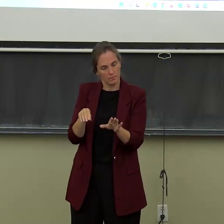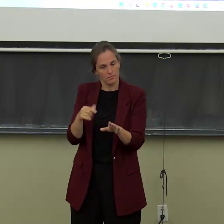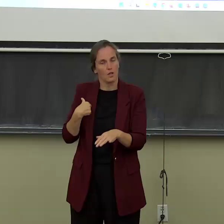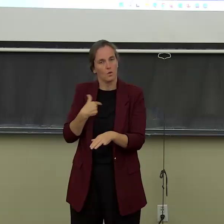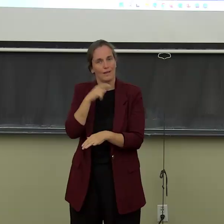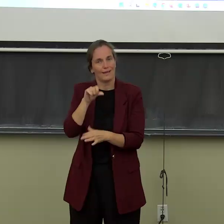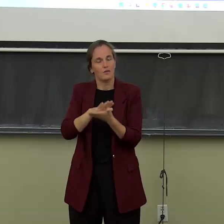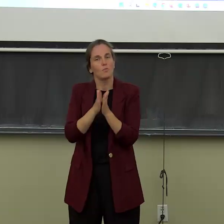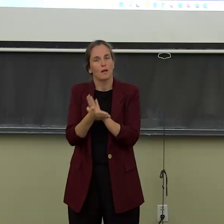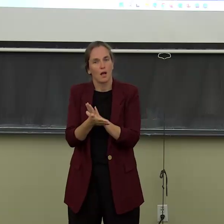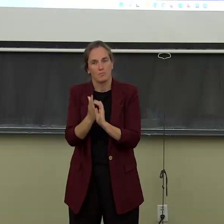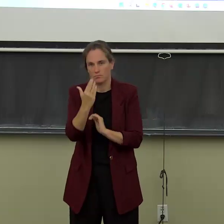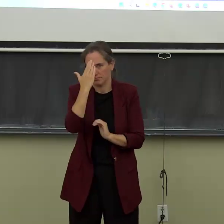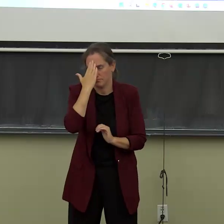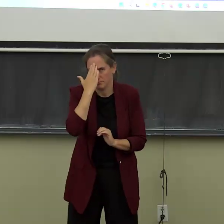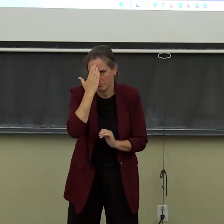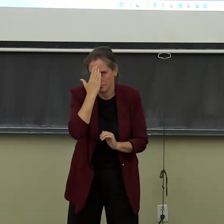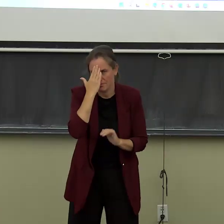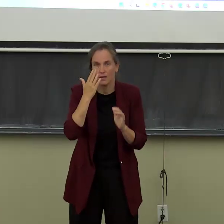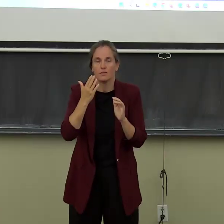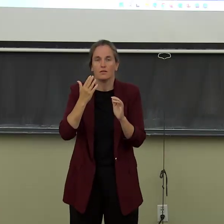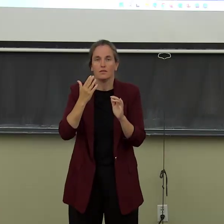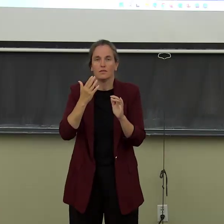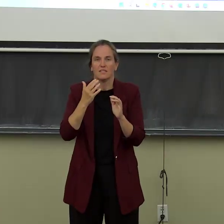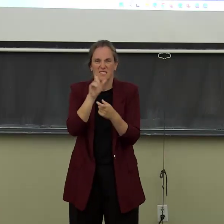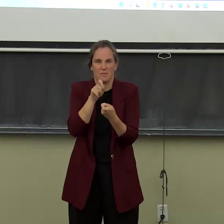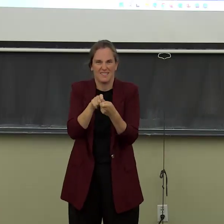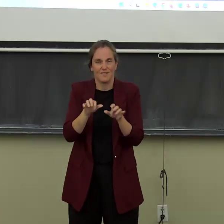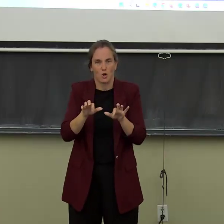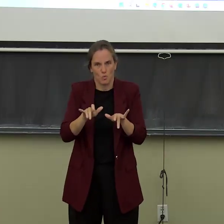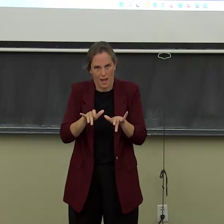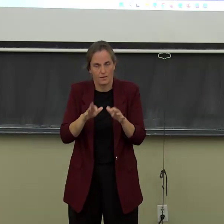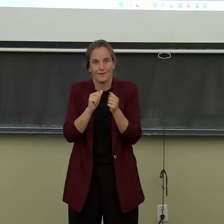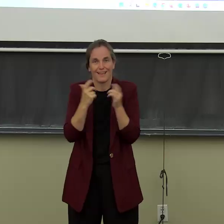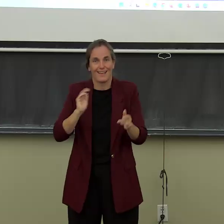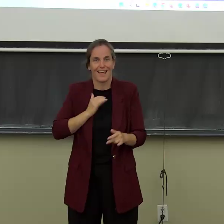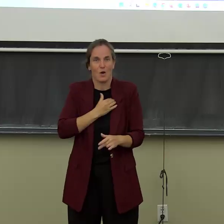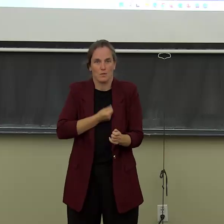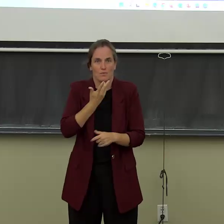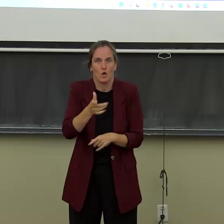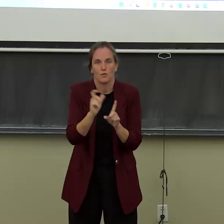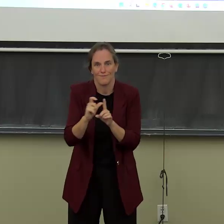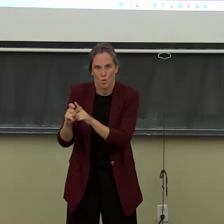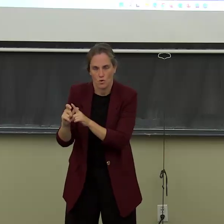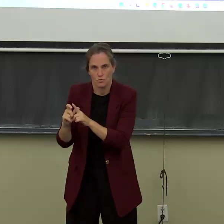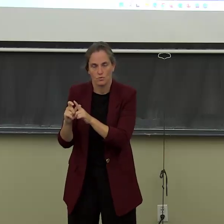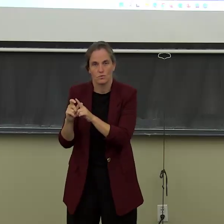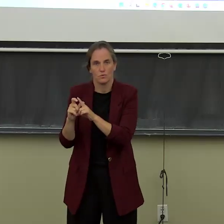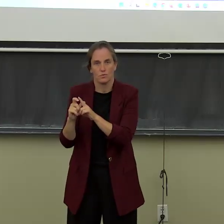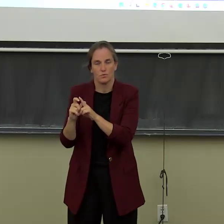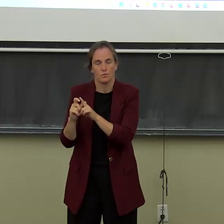become very aware writers and use our expression of words also to counter